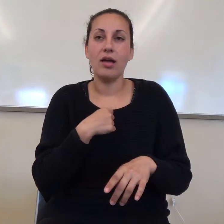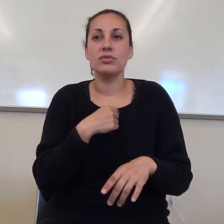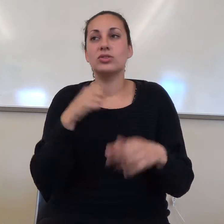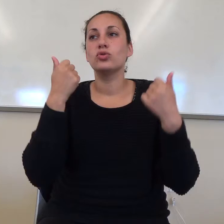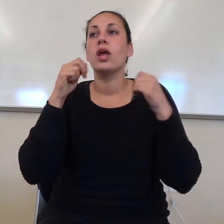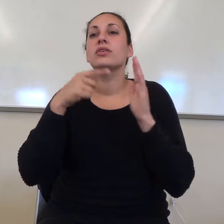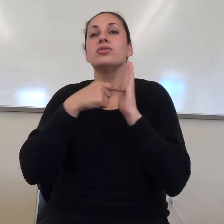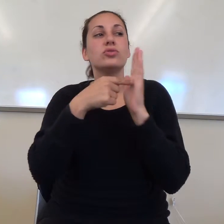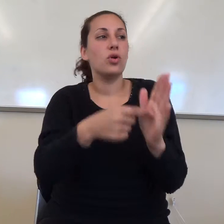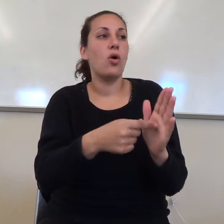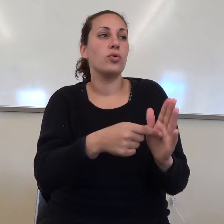pieces.